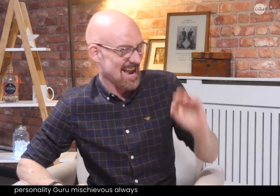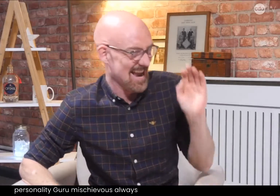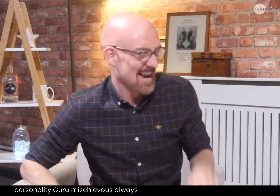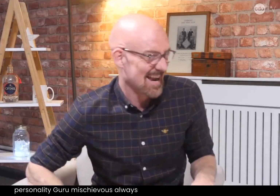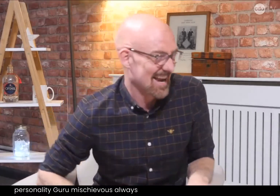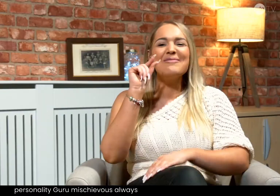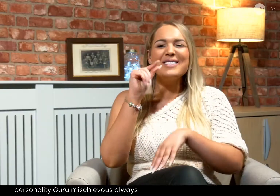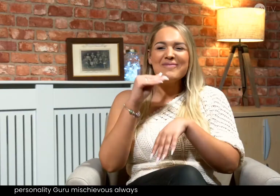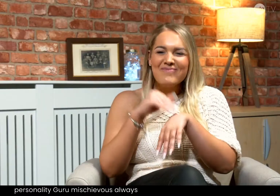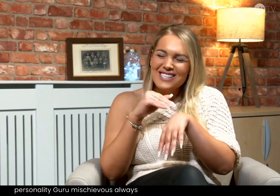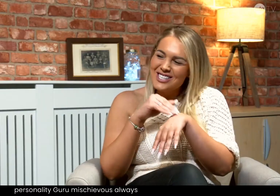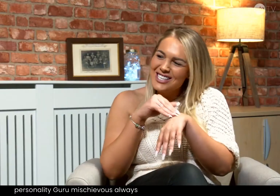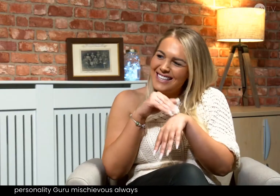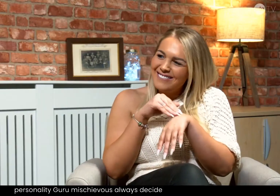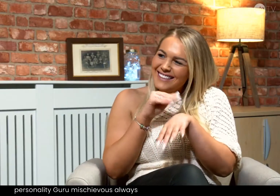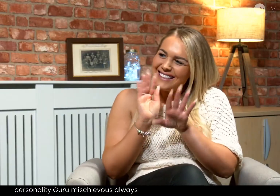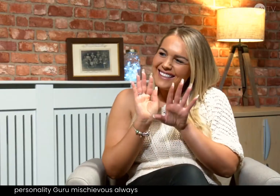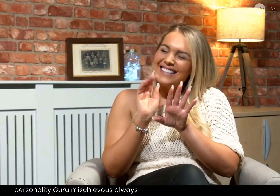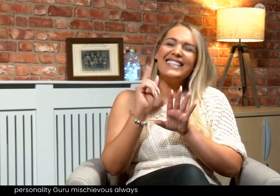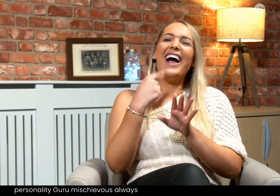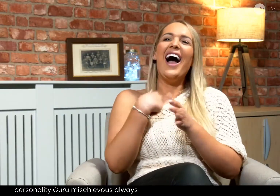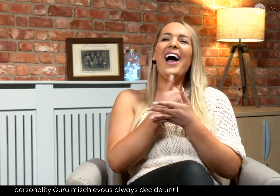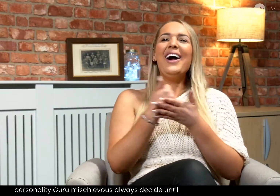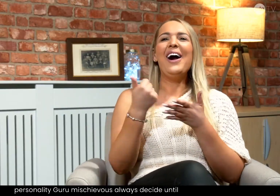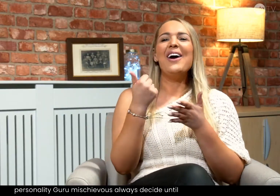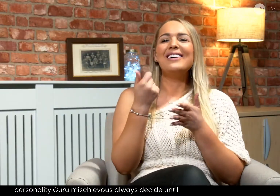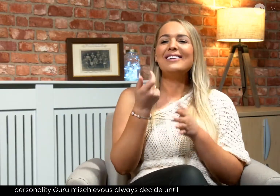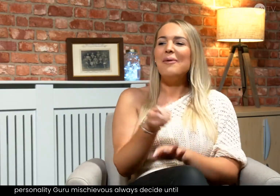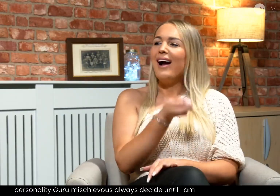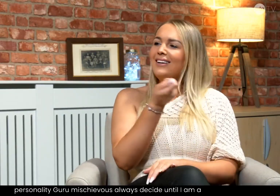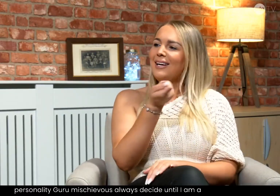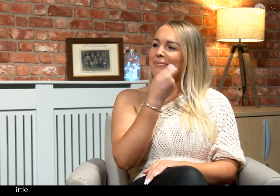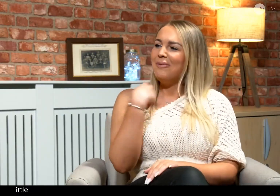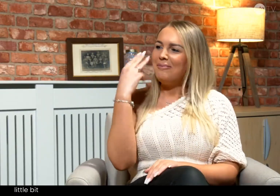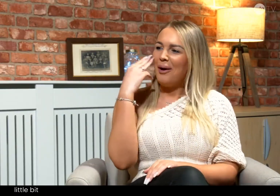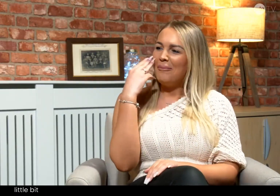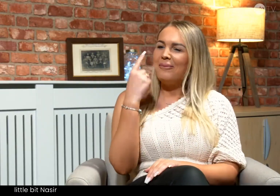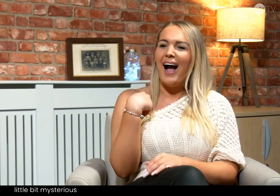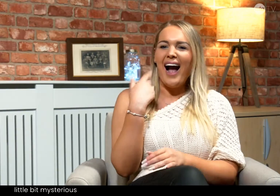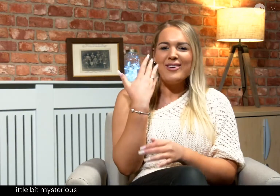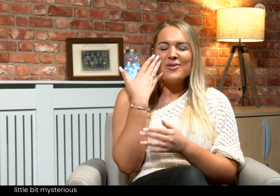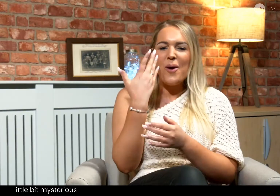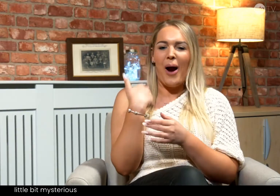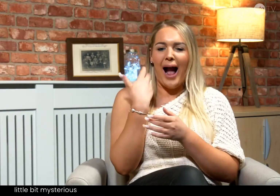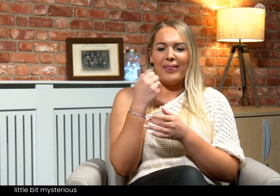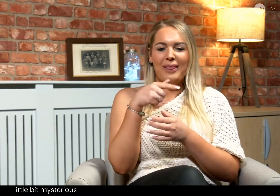about that at all? I am a little bit mischievous and I like to wind up my mum.